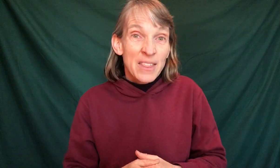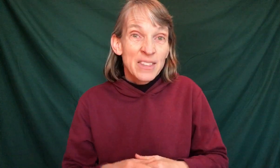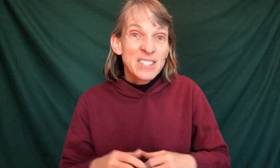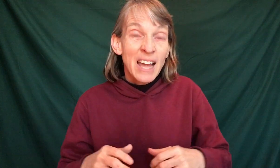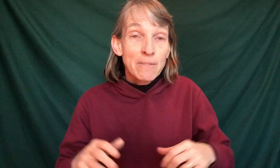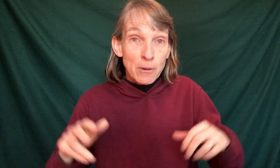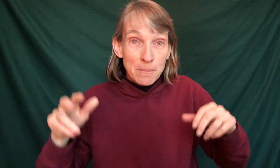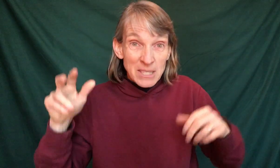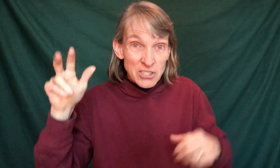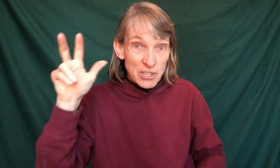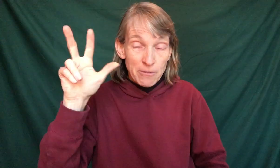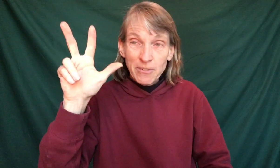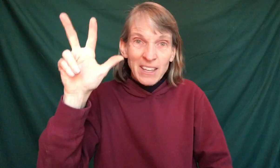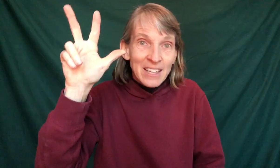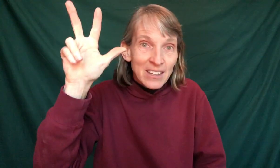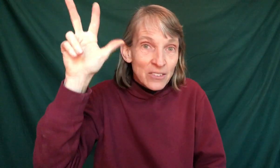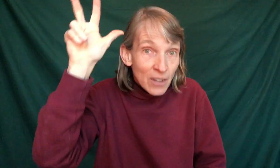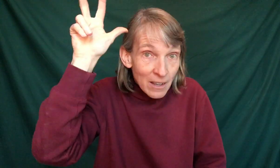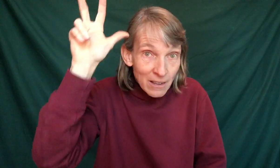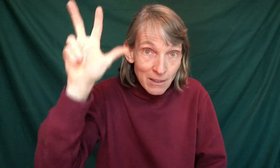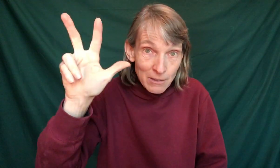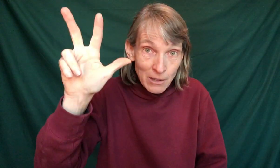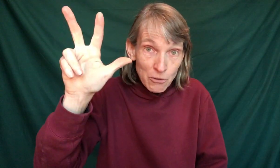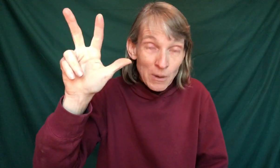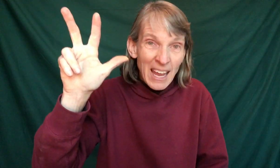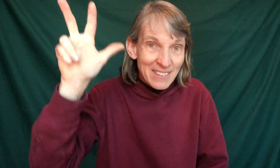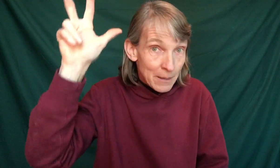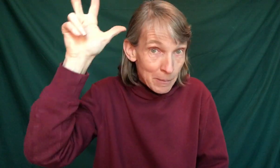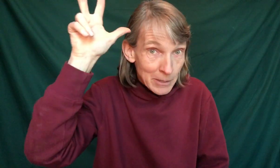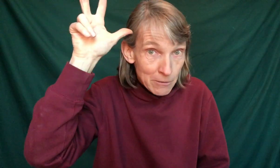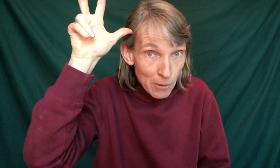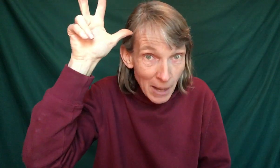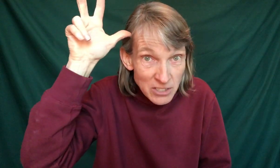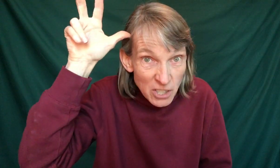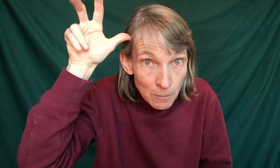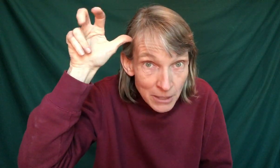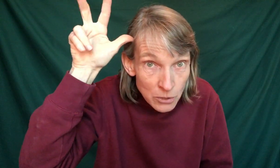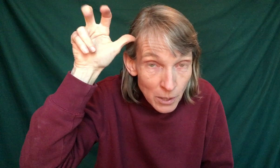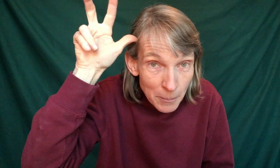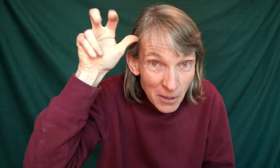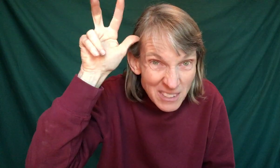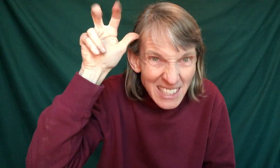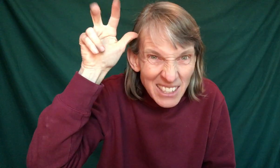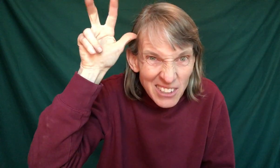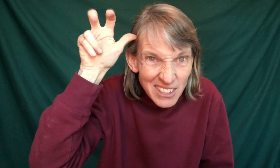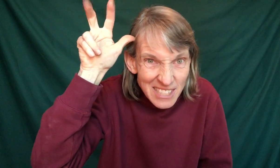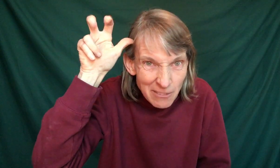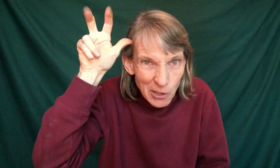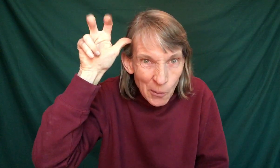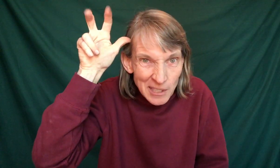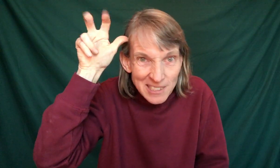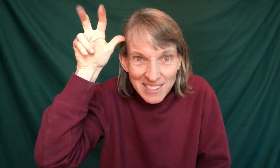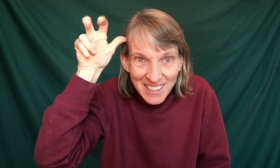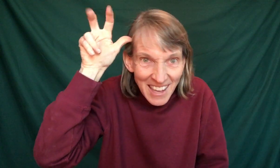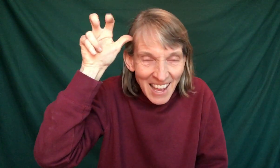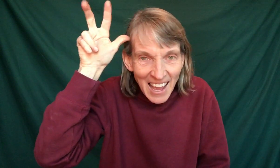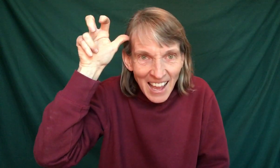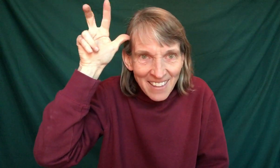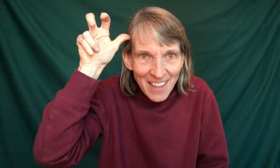The sign for mischief is the 3-hand like we did for monster, but you do it up here and it's like your little devil horns. That